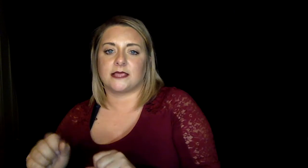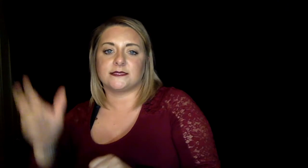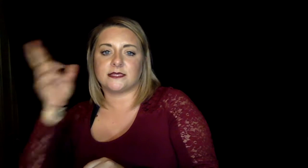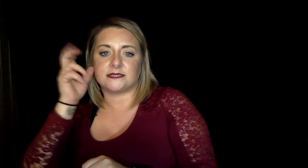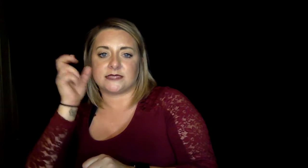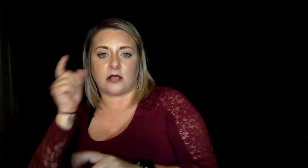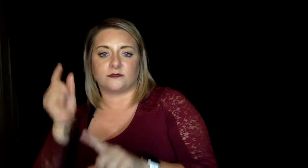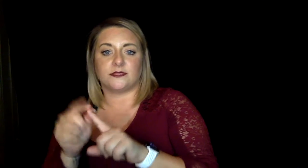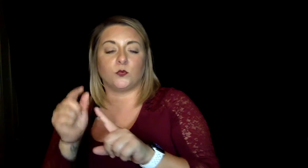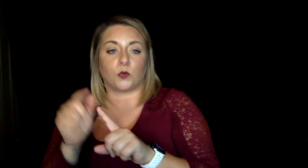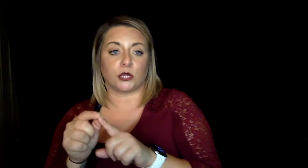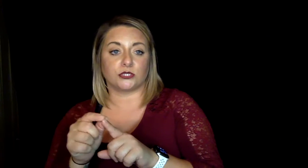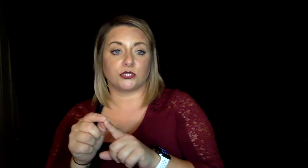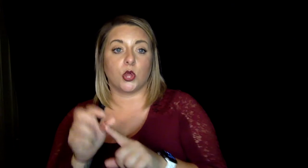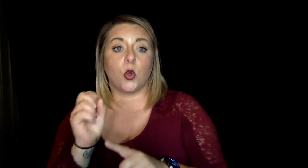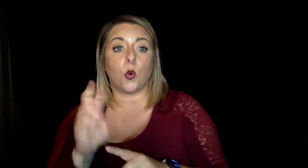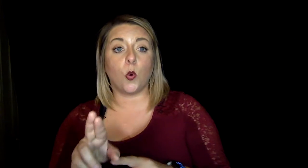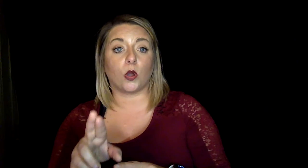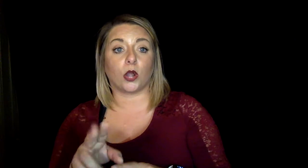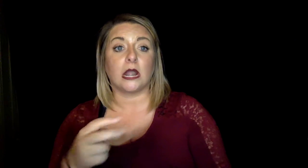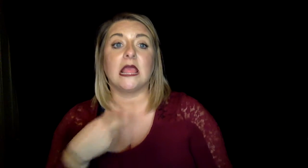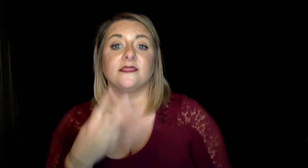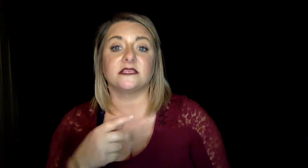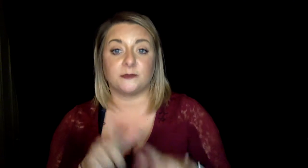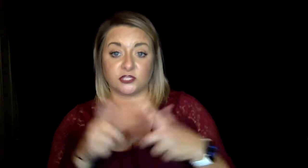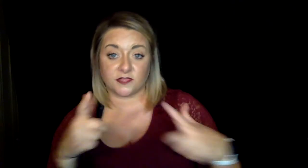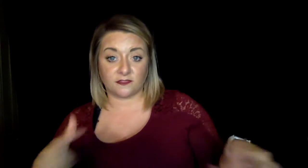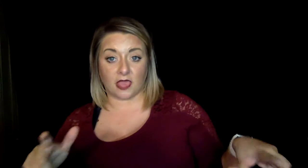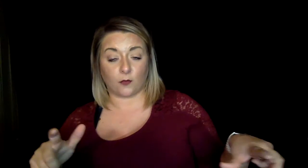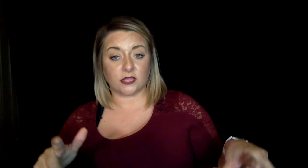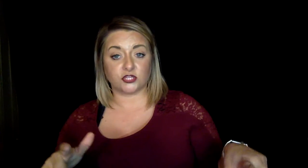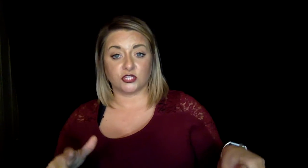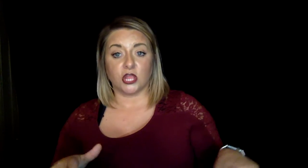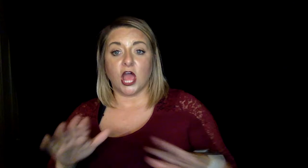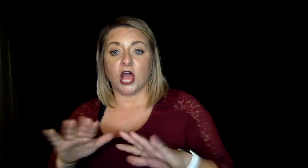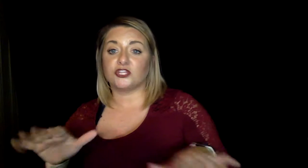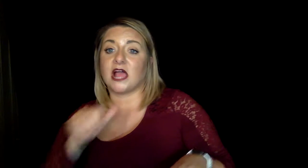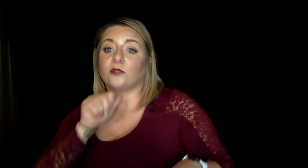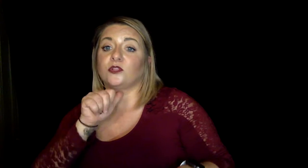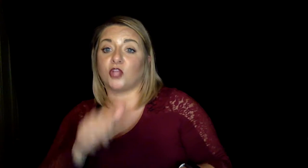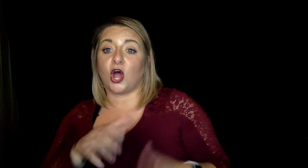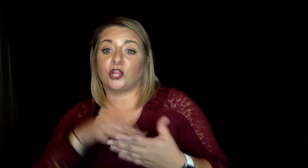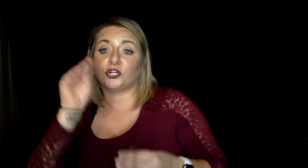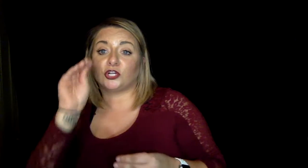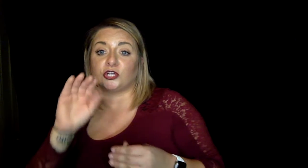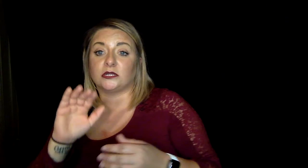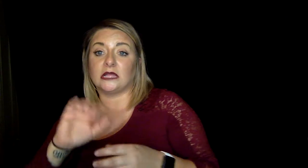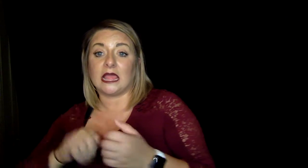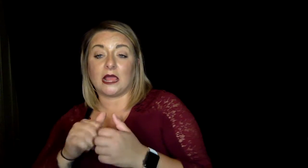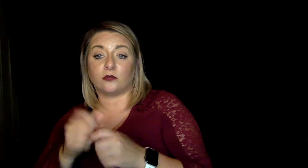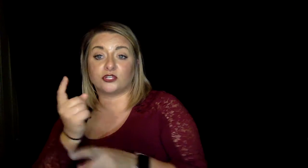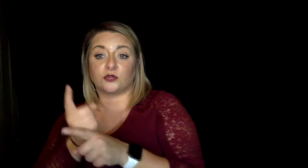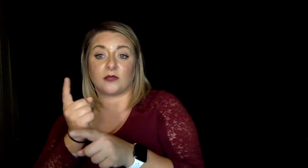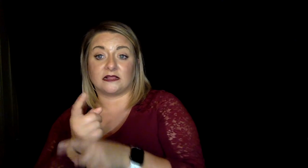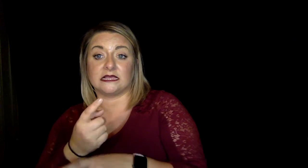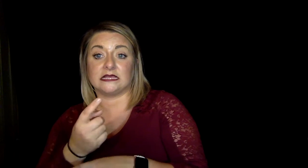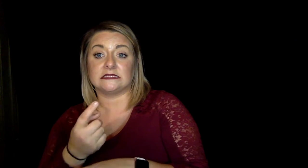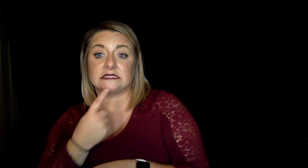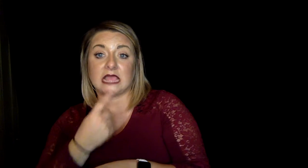access to the sounds and the words or the speech and the language, a child will not learn how to correctly